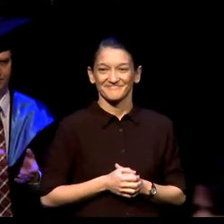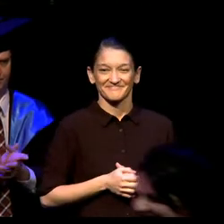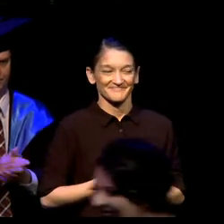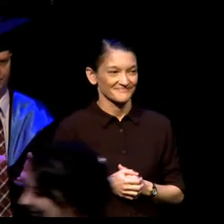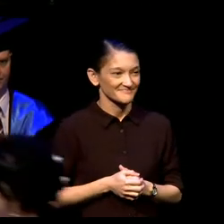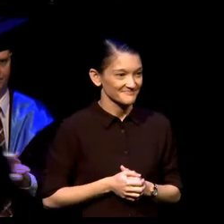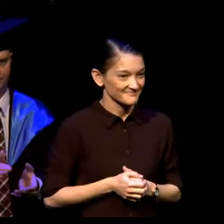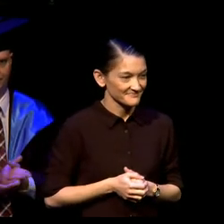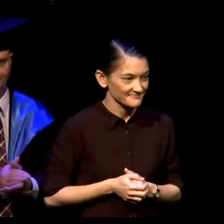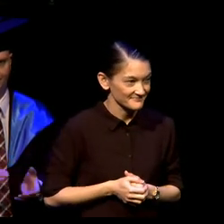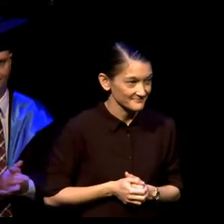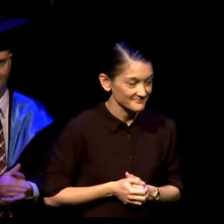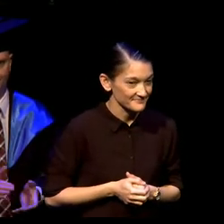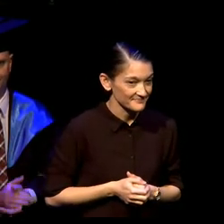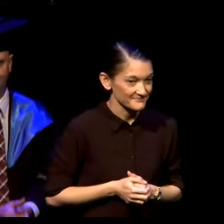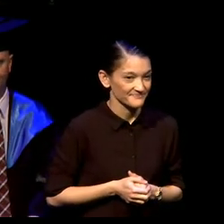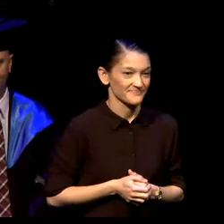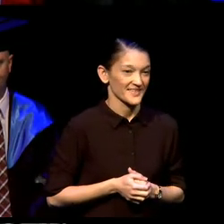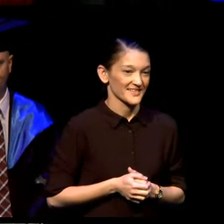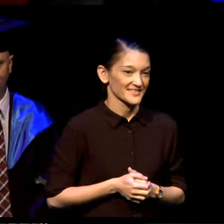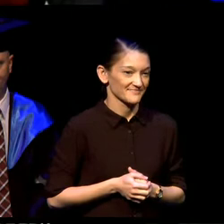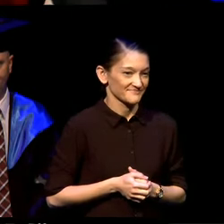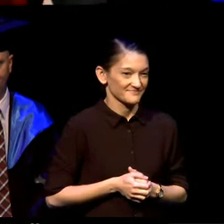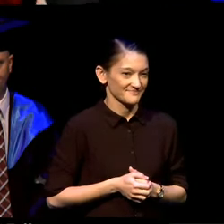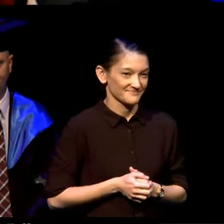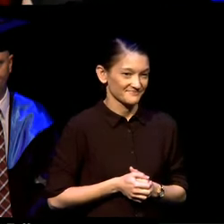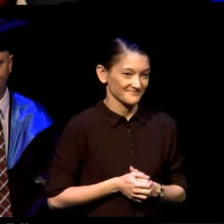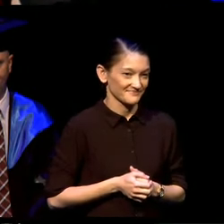Please join me in congratulating them.